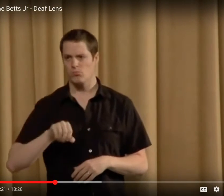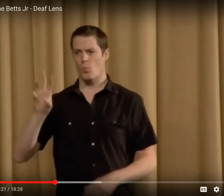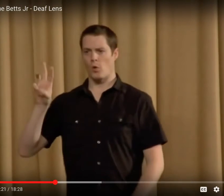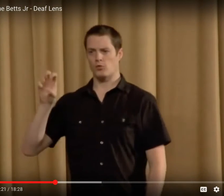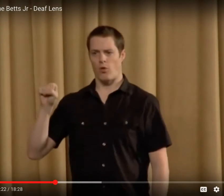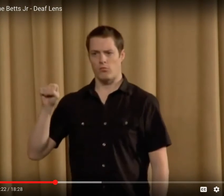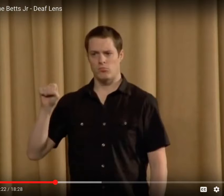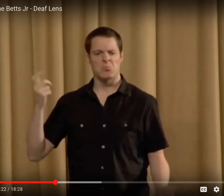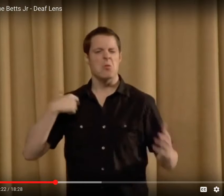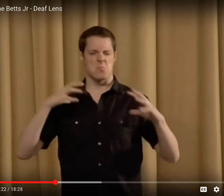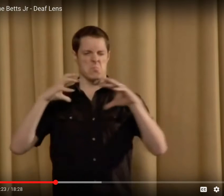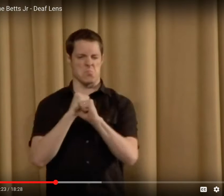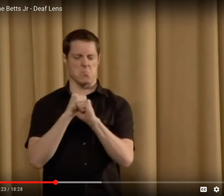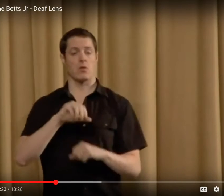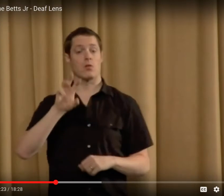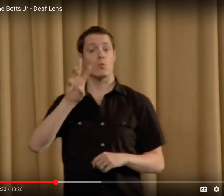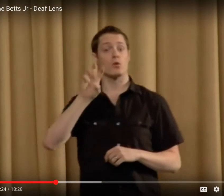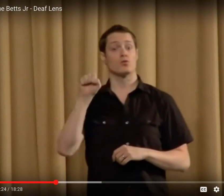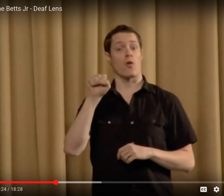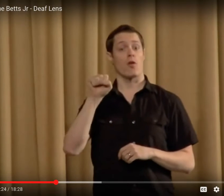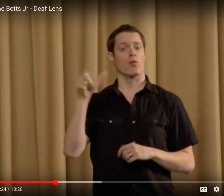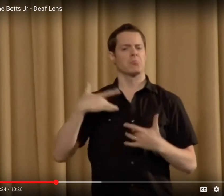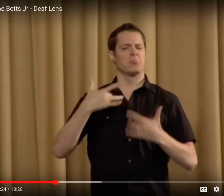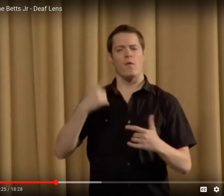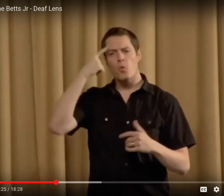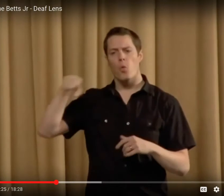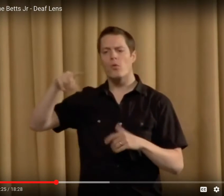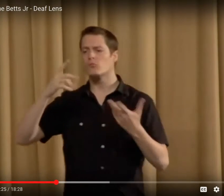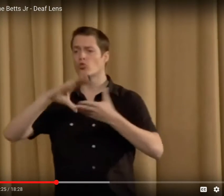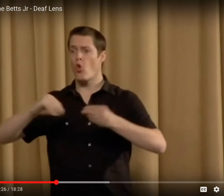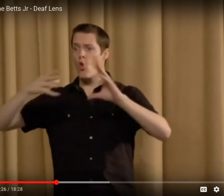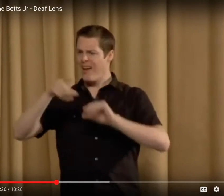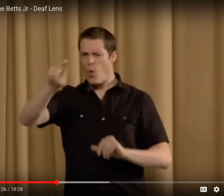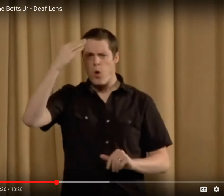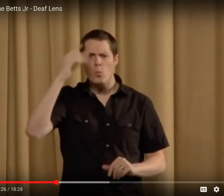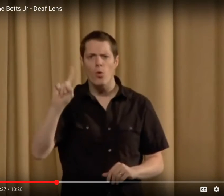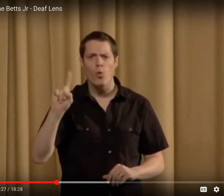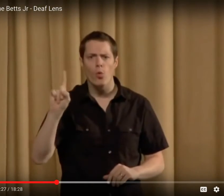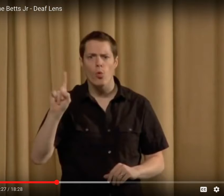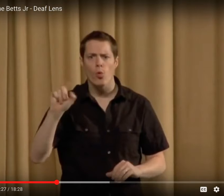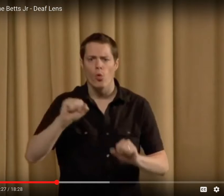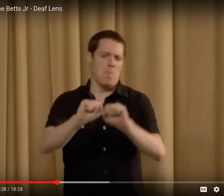Close up, medium shot, wide shot. I'm gonna summarize it. A close up.